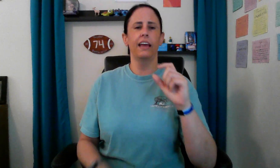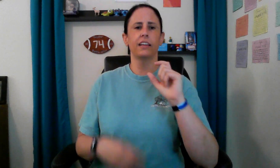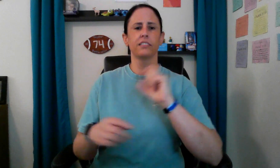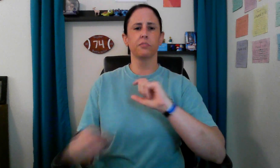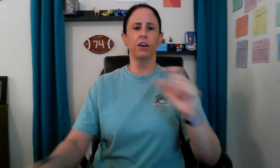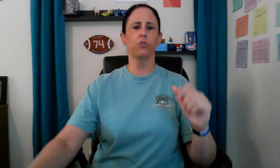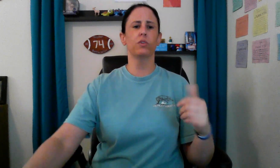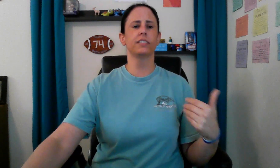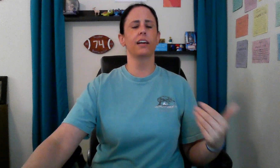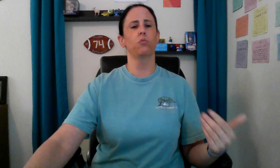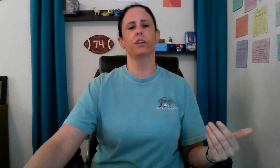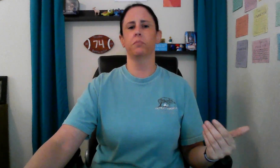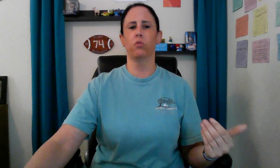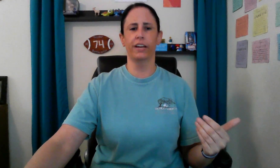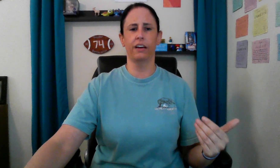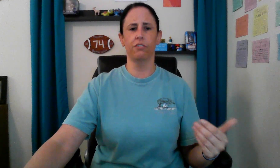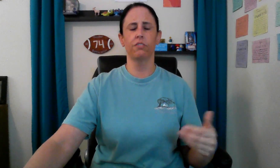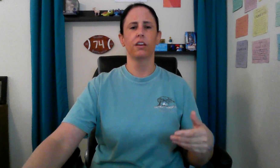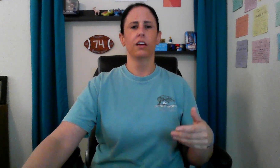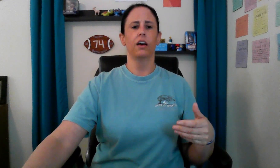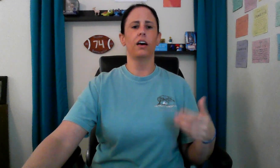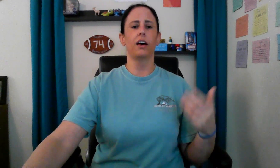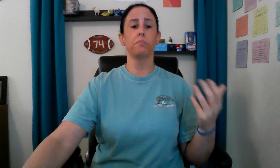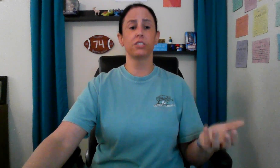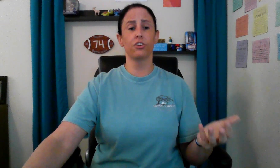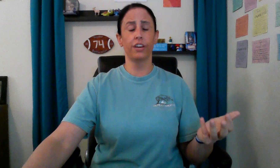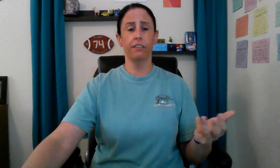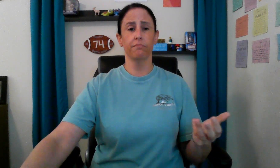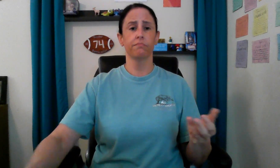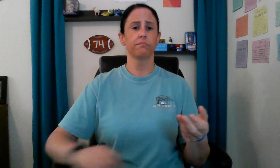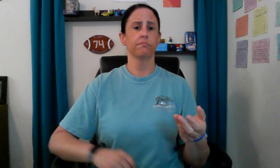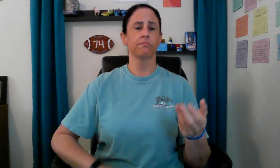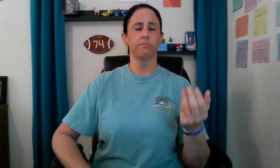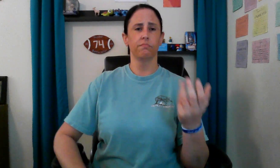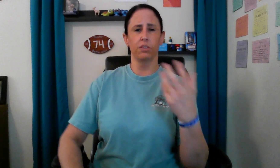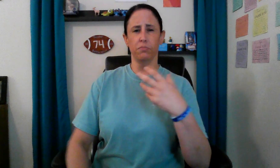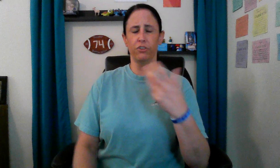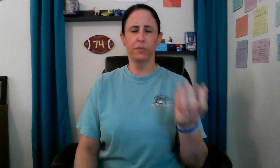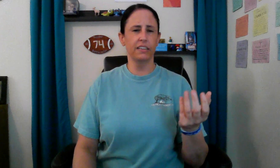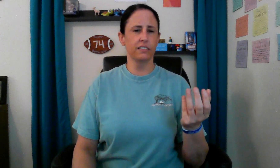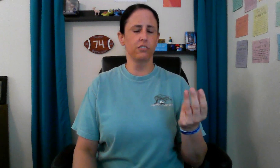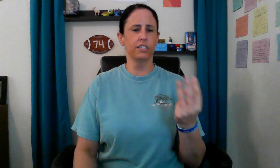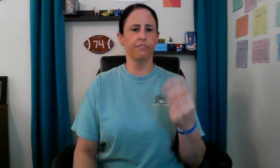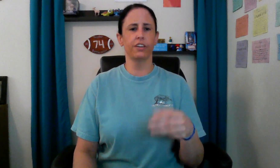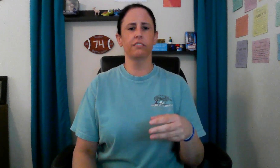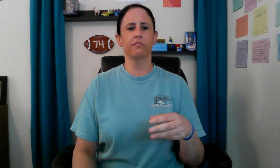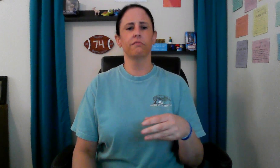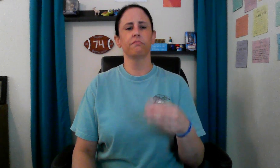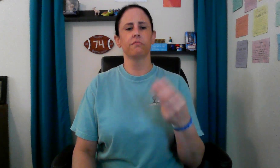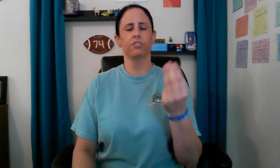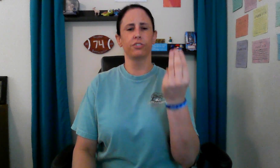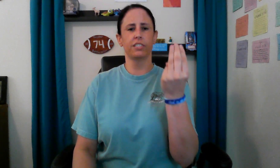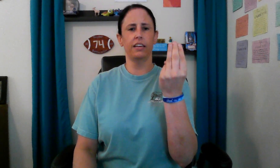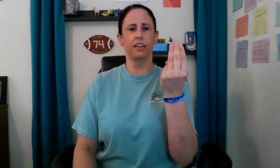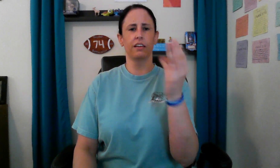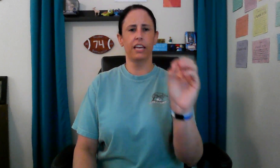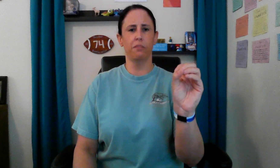And some other ones that I wanted to point out, Missouri. The movement is a little different. You'll see